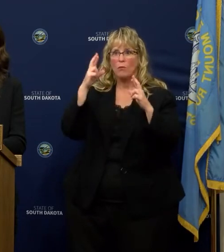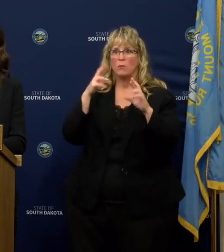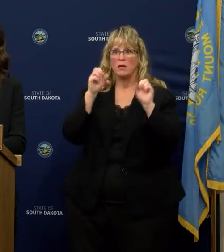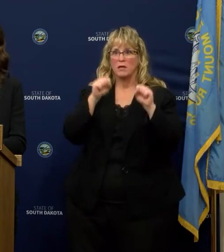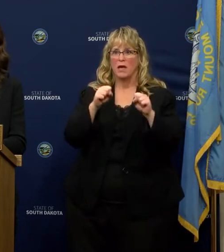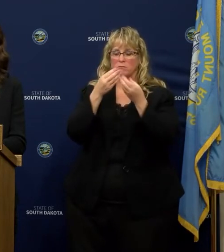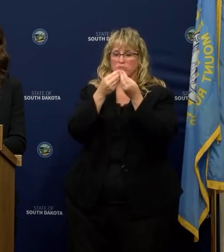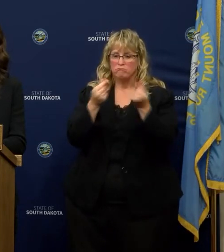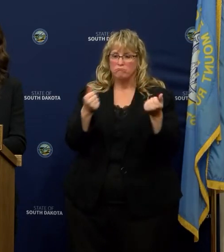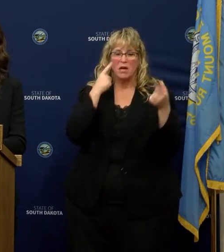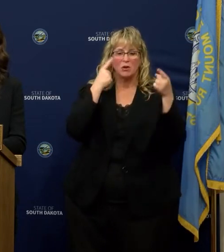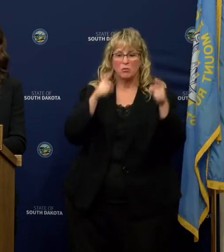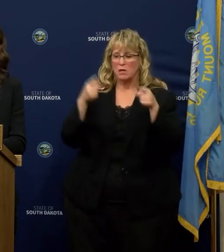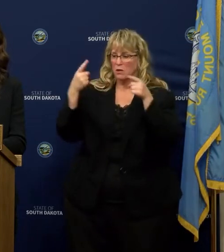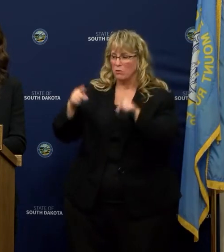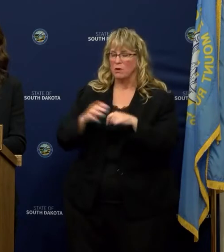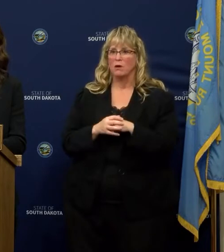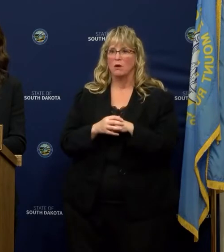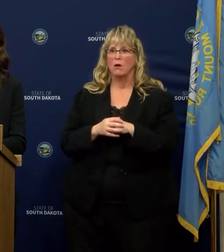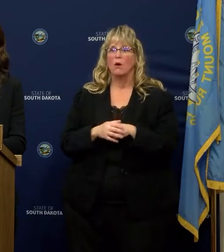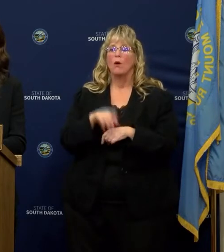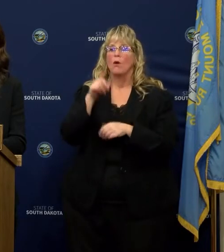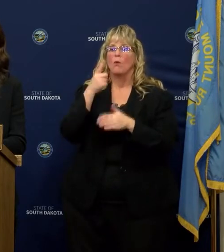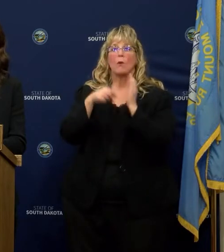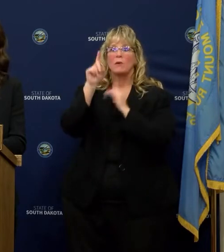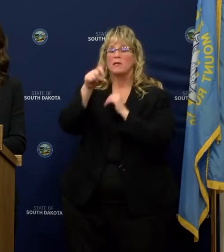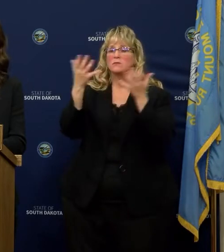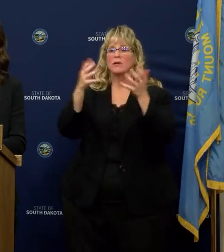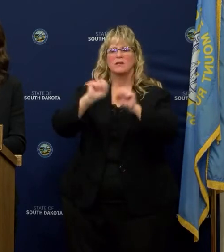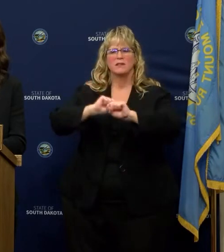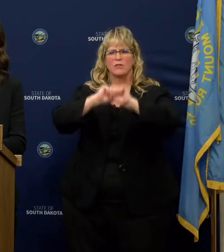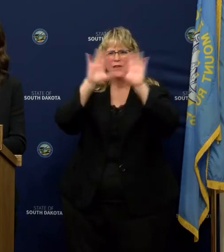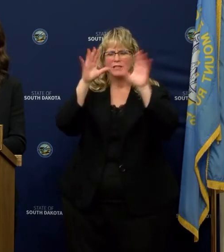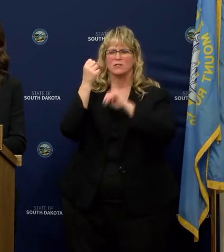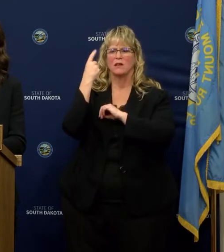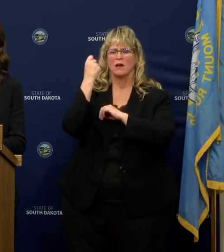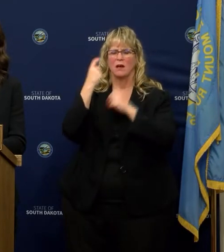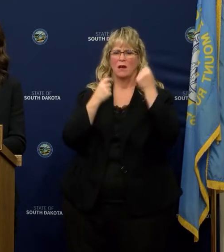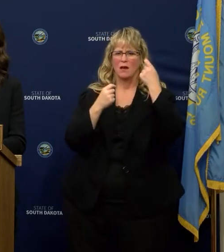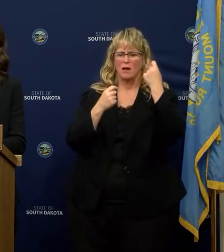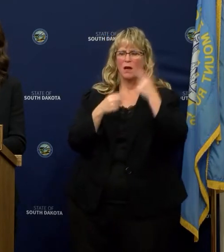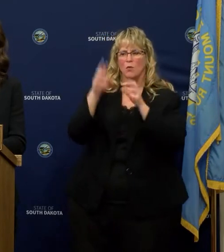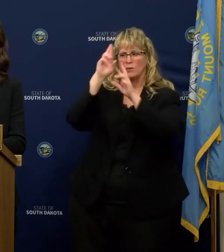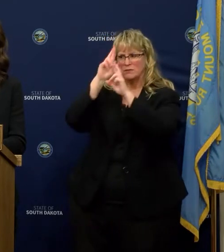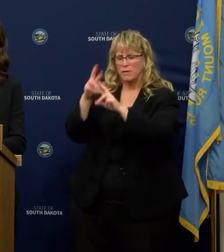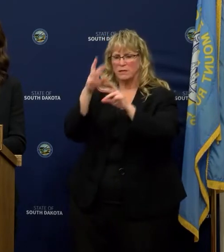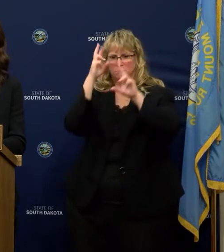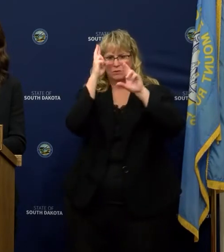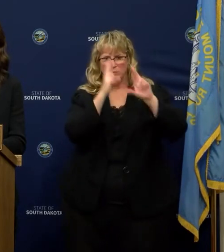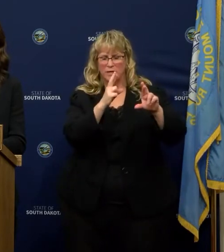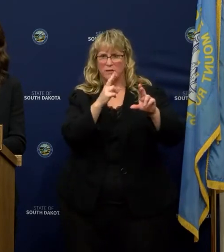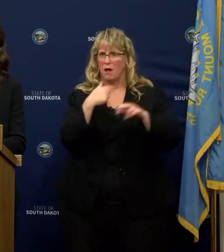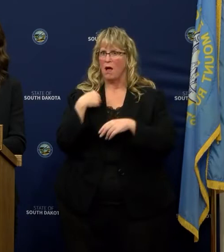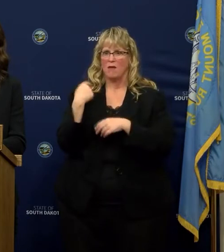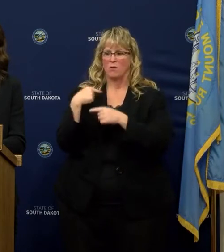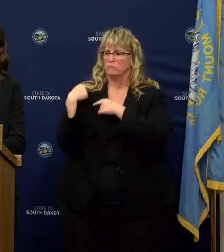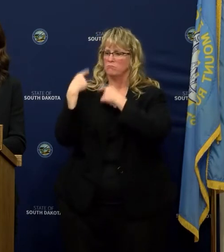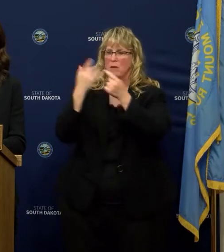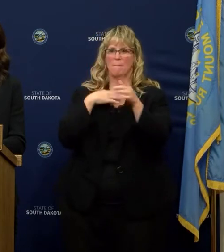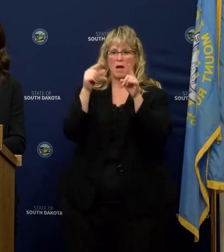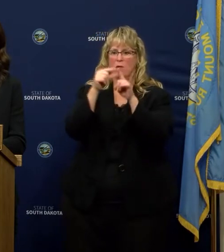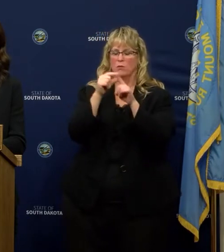agreement. What we're looking for is clarification and respecting tribal sovereignty, which is something I always have done in my words